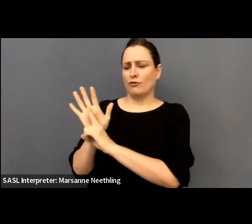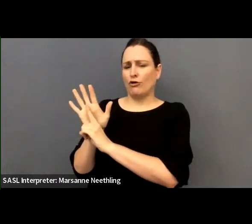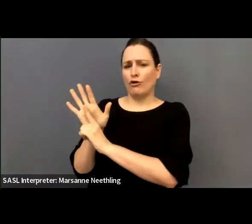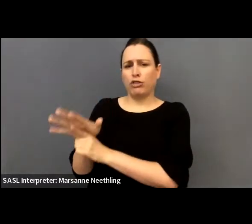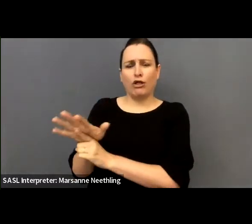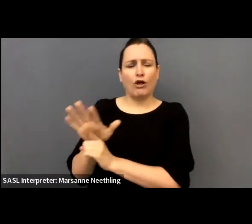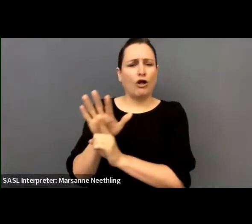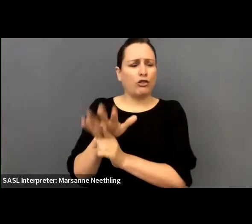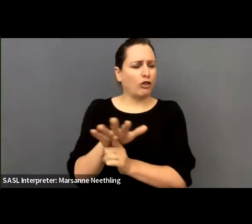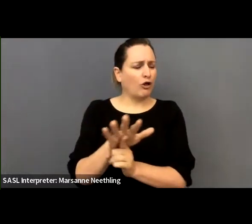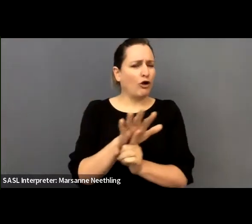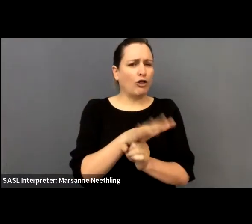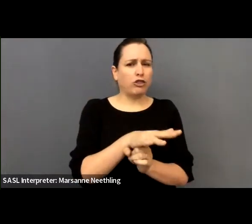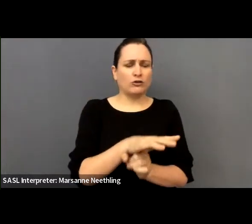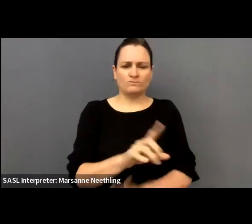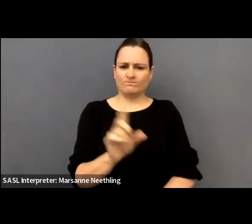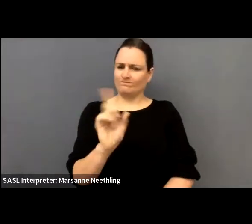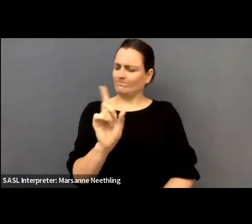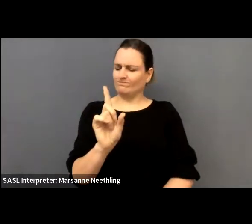And part of that struggle